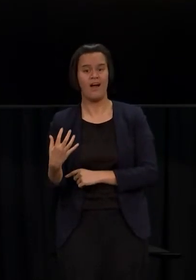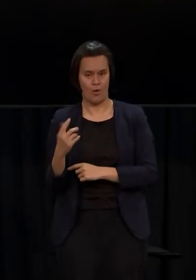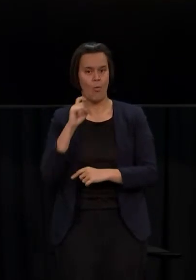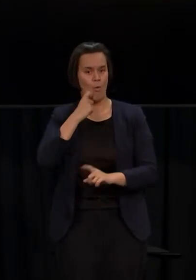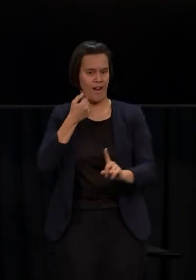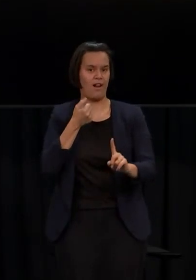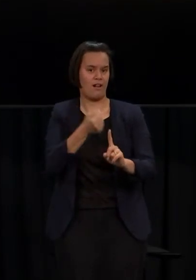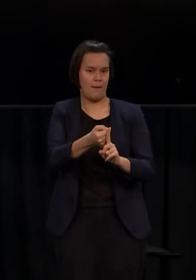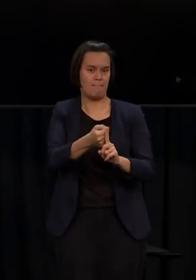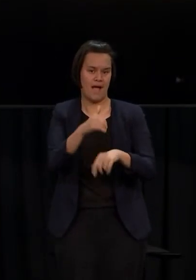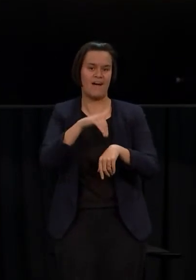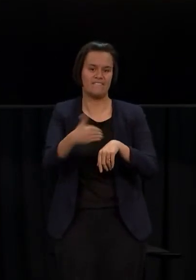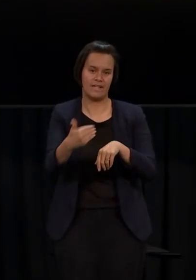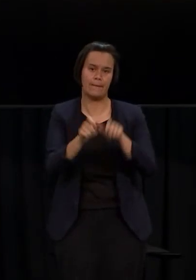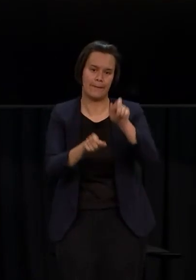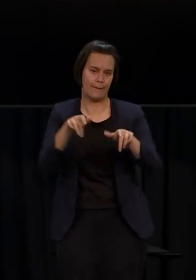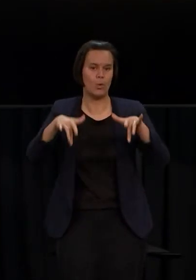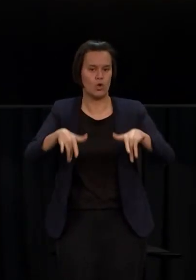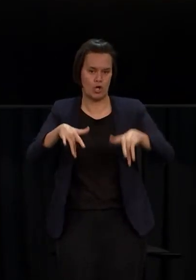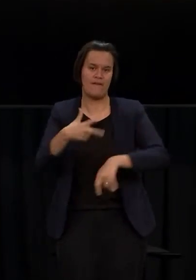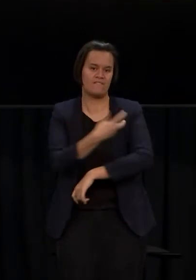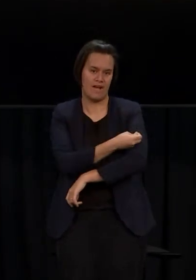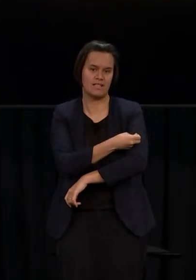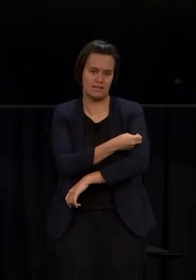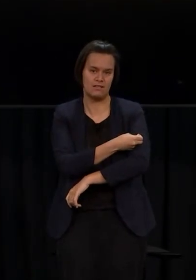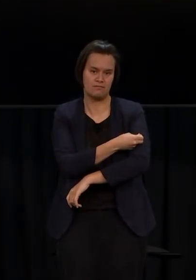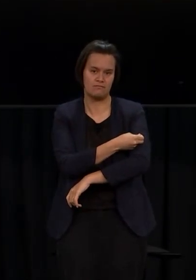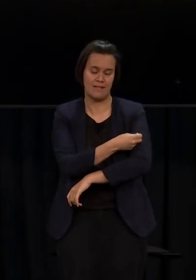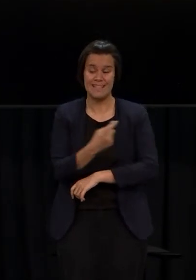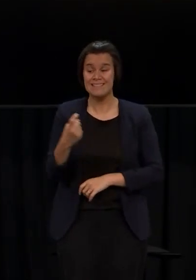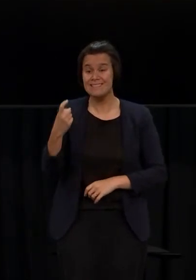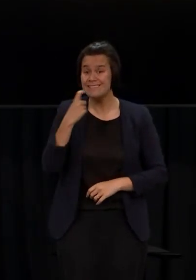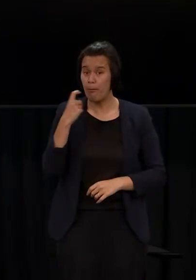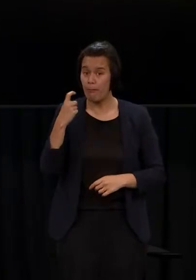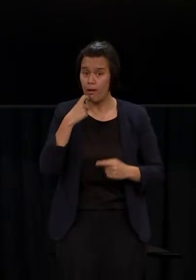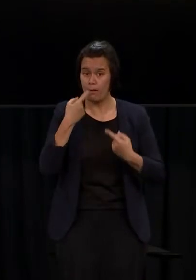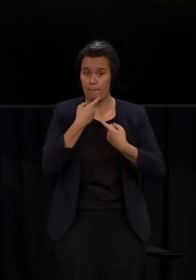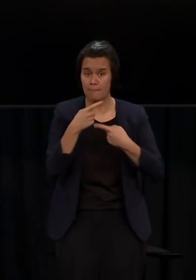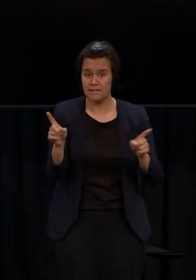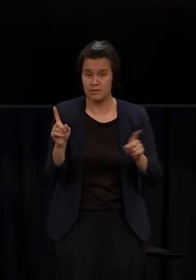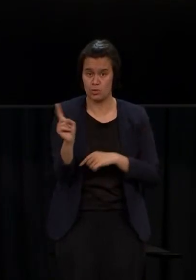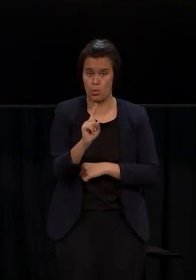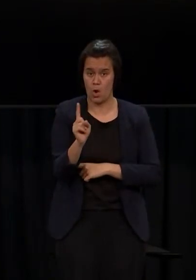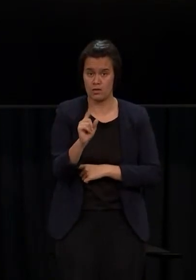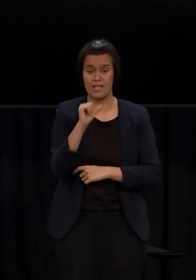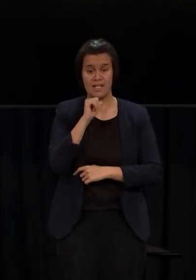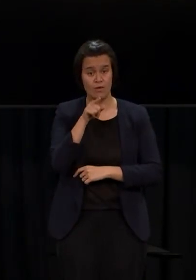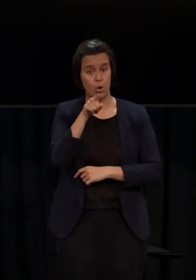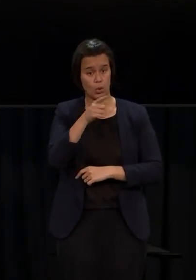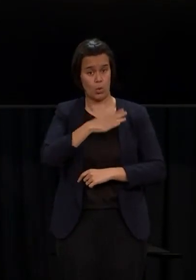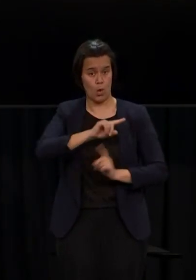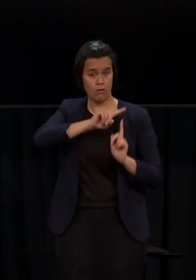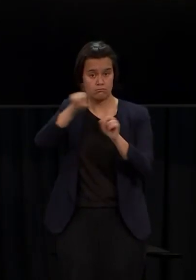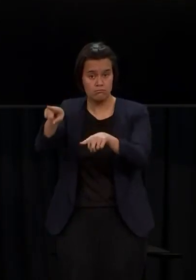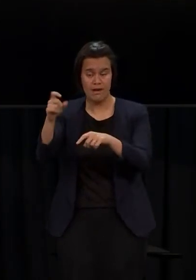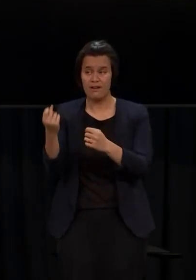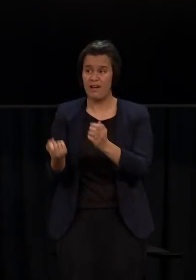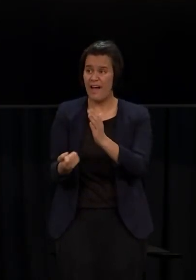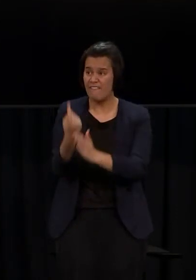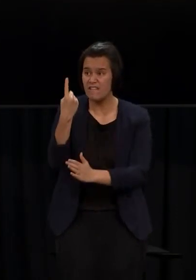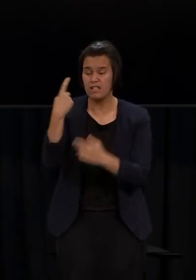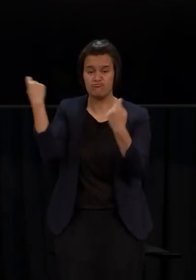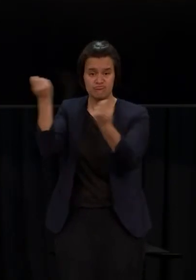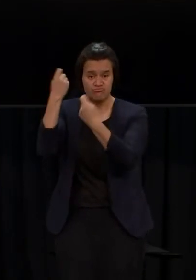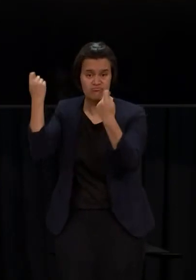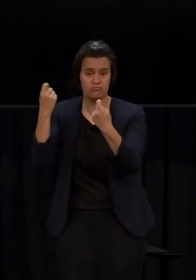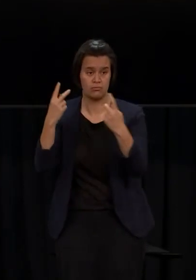actually, that closely. Well, I think the really simple message we need to share is that if you want to be able to go to an event, to go to a